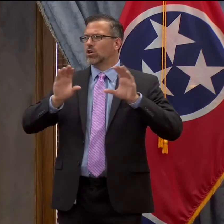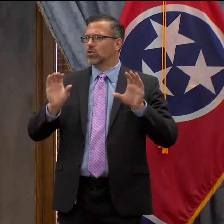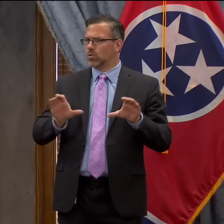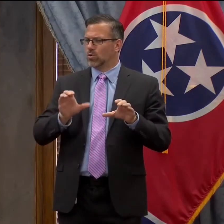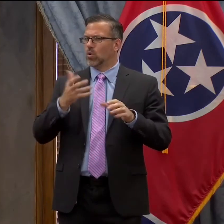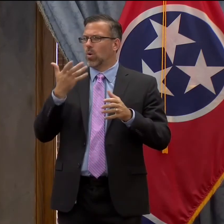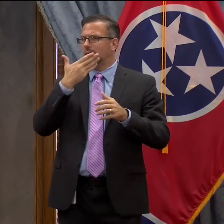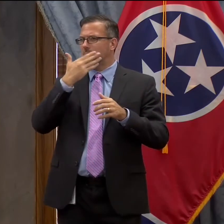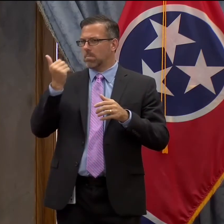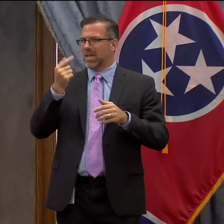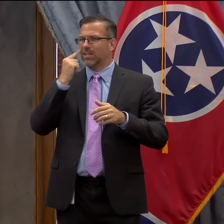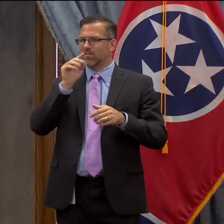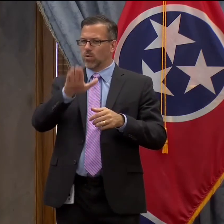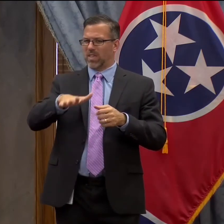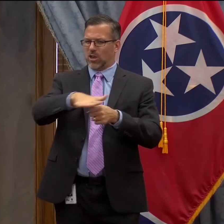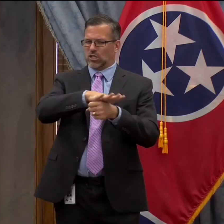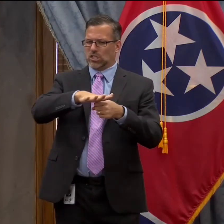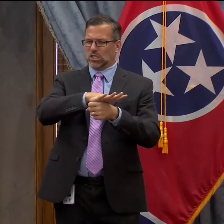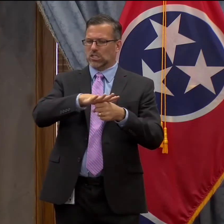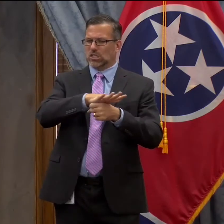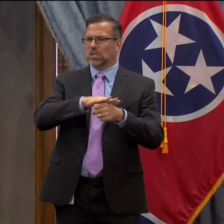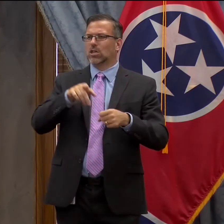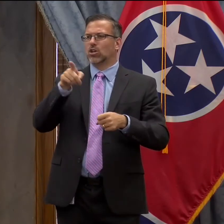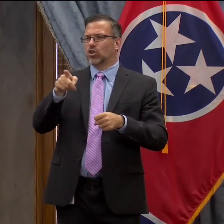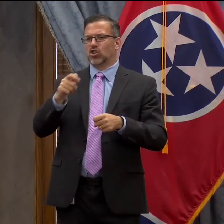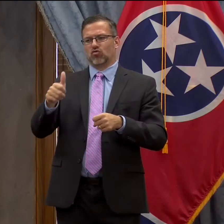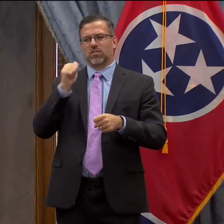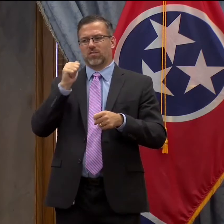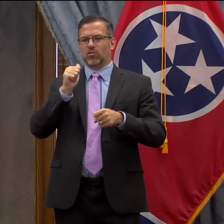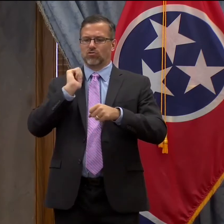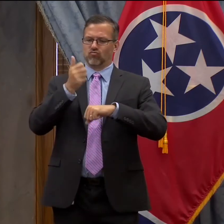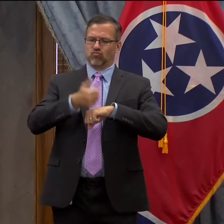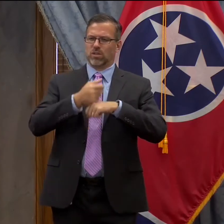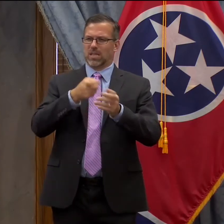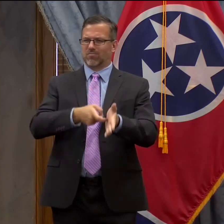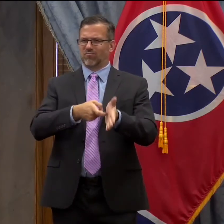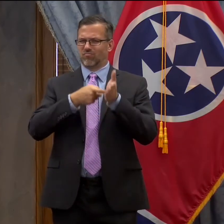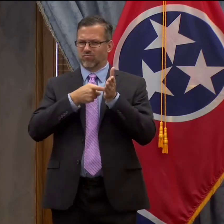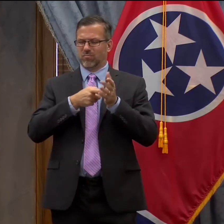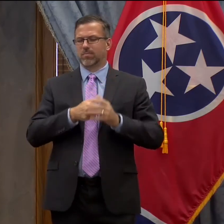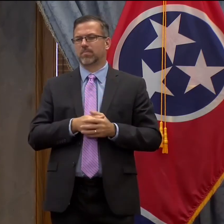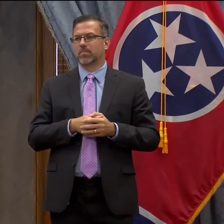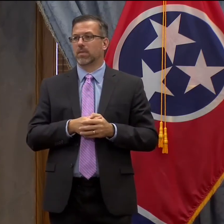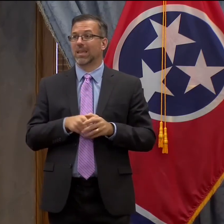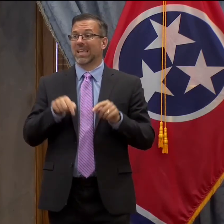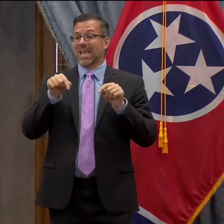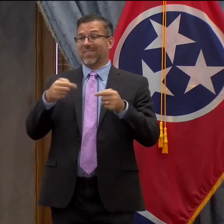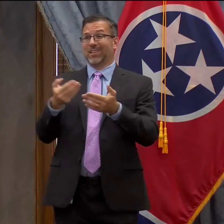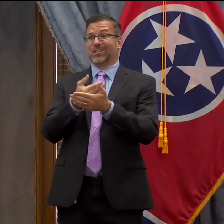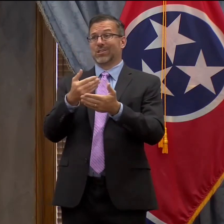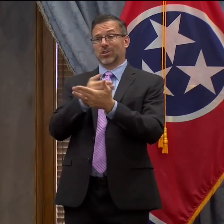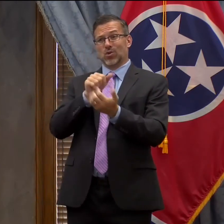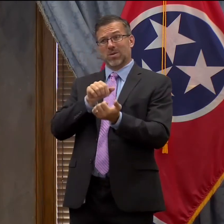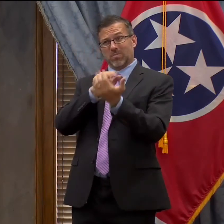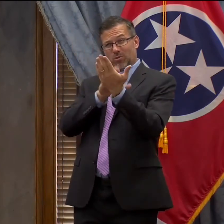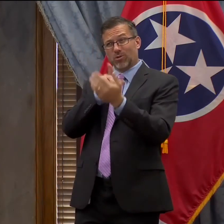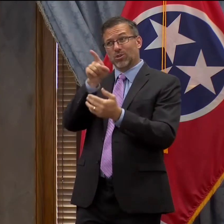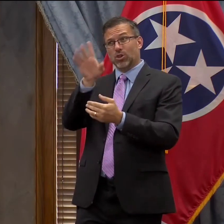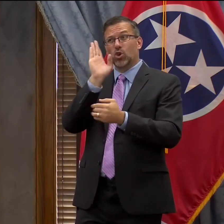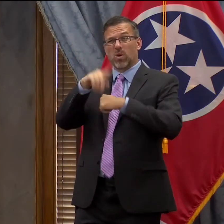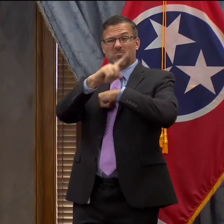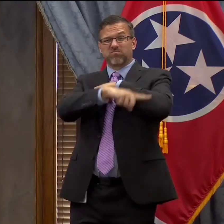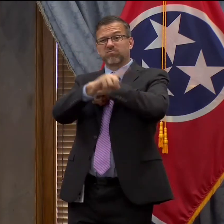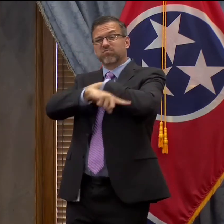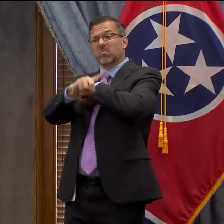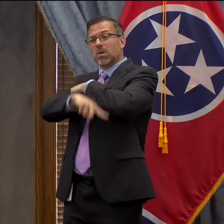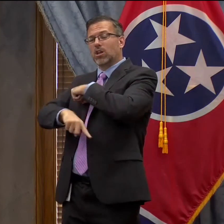their jurisdictions, that you're not going to issue mandates. Is this a new approach where you're going to punish county mayors if they don't do what